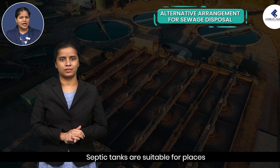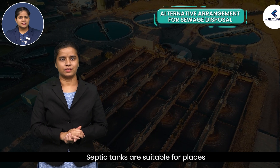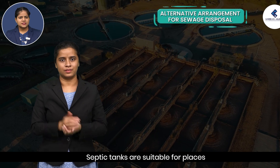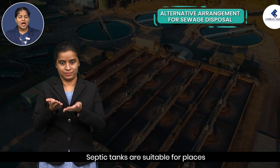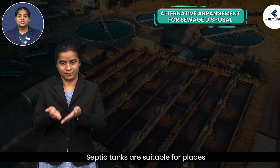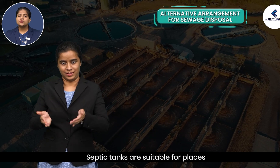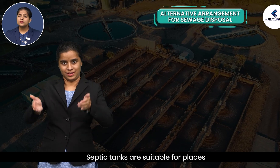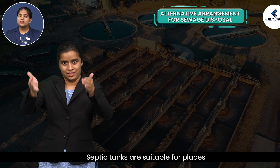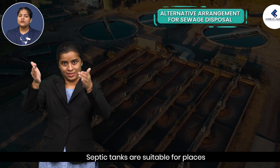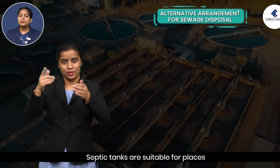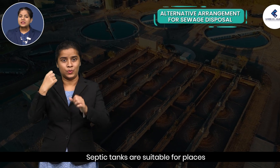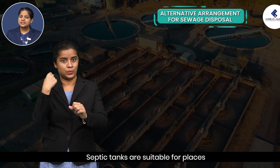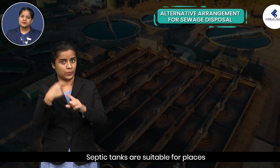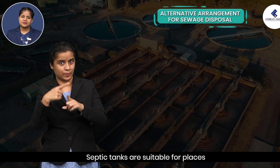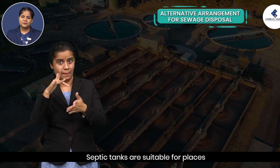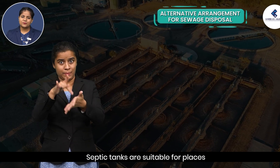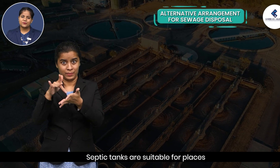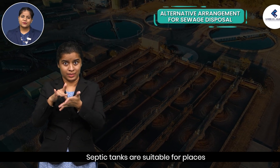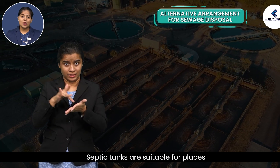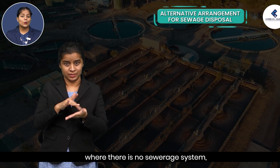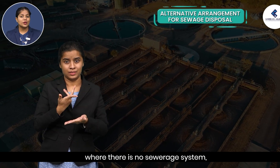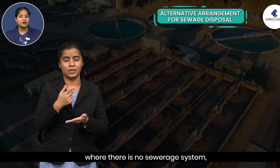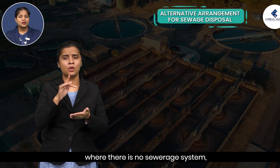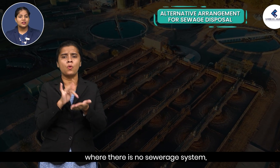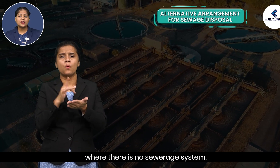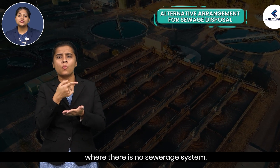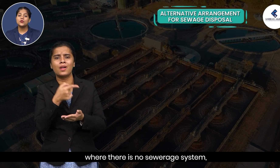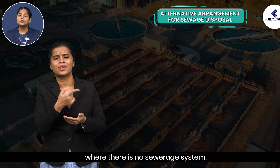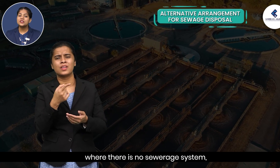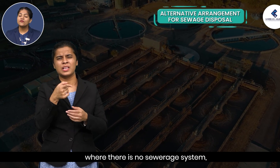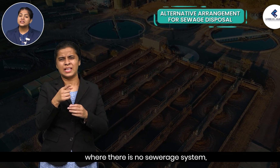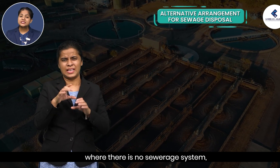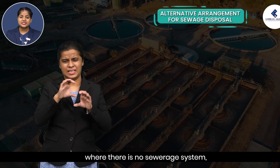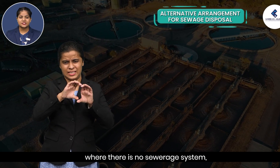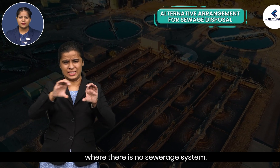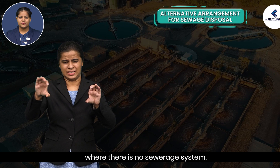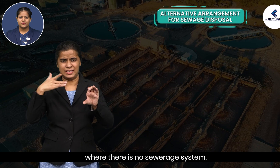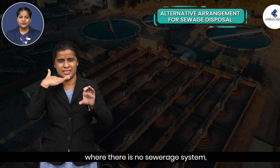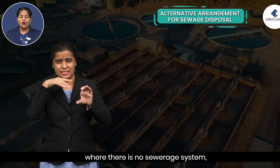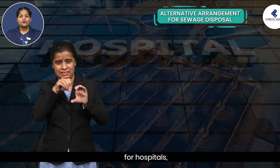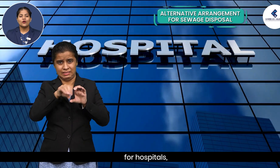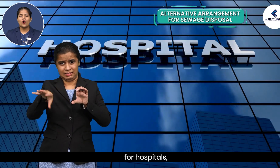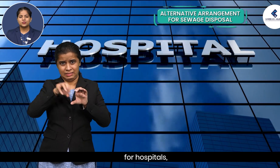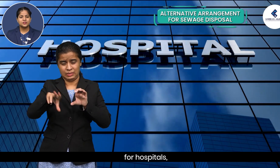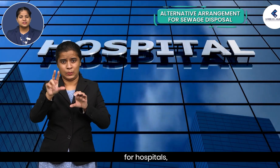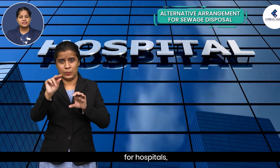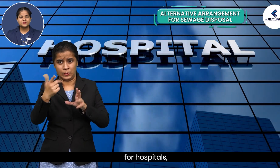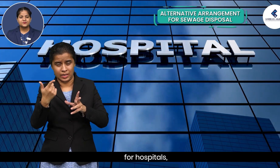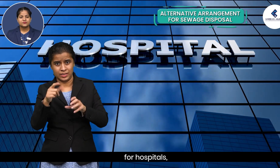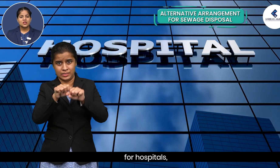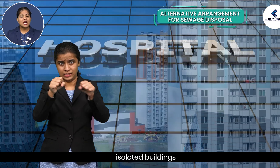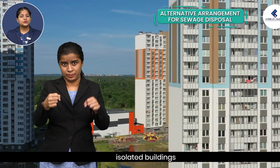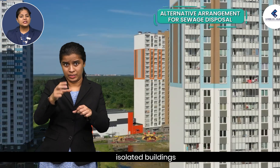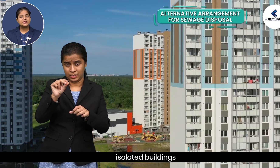Septic tanks are suitable for places where there is no sewerage system, for